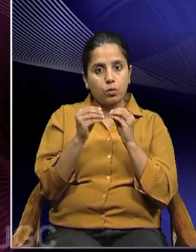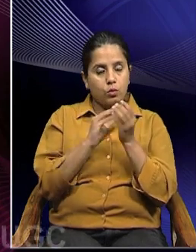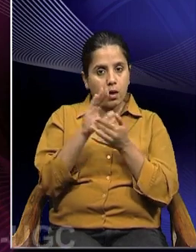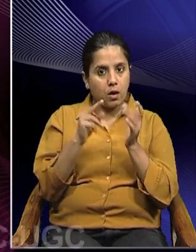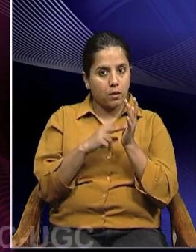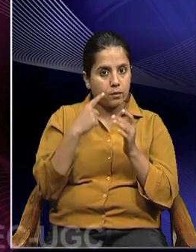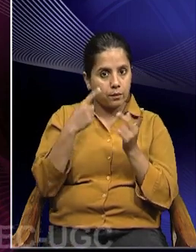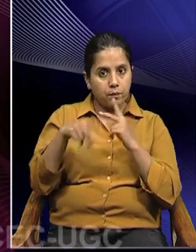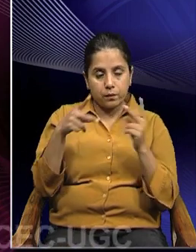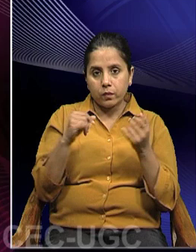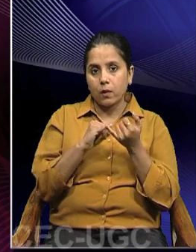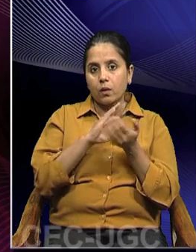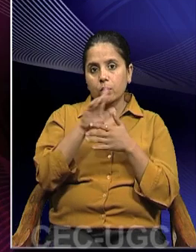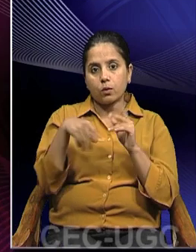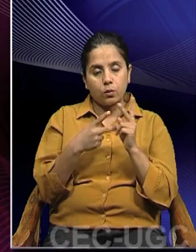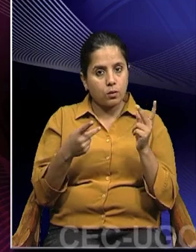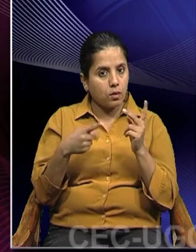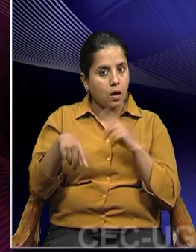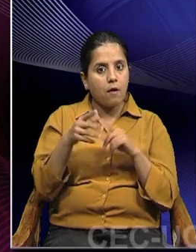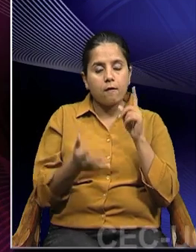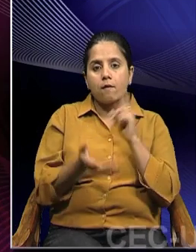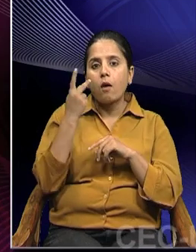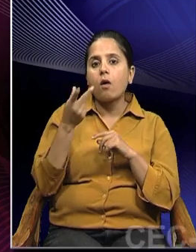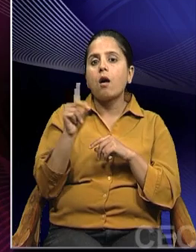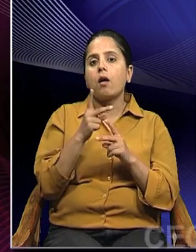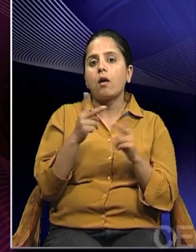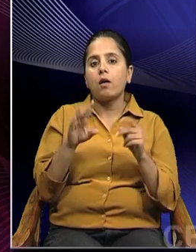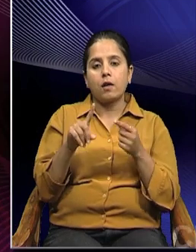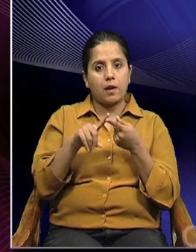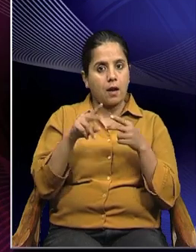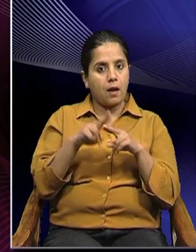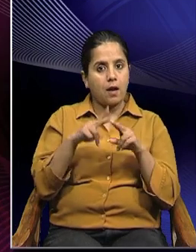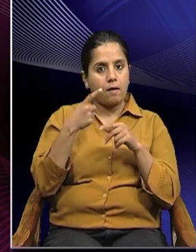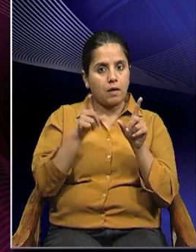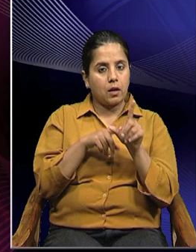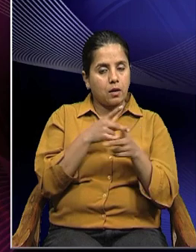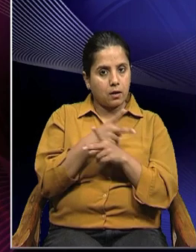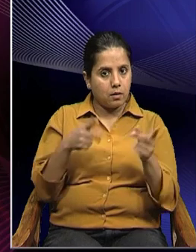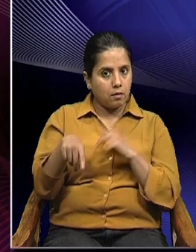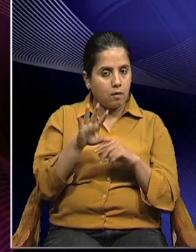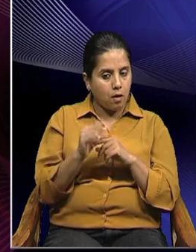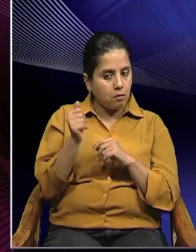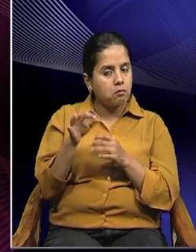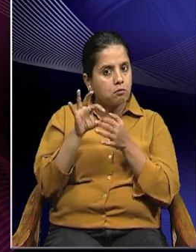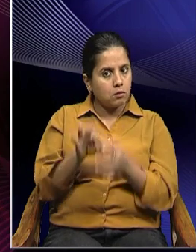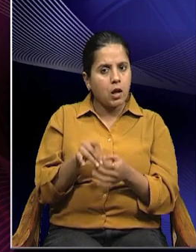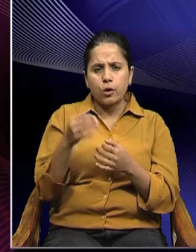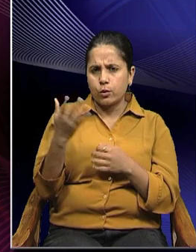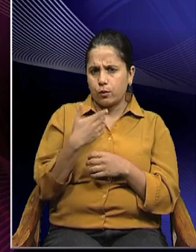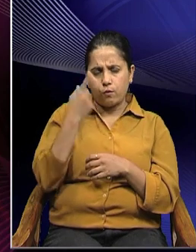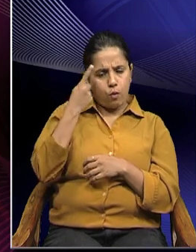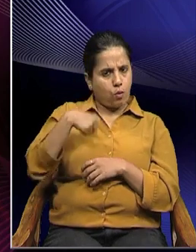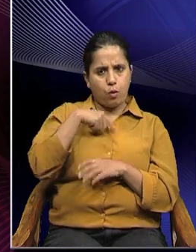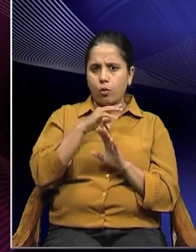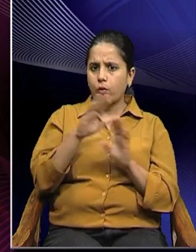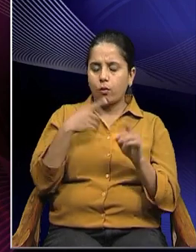management scholars and theorists, they have rediscovered their efficacy in corporate context, and it is not new to us. So,